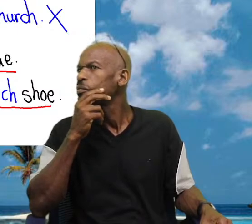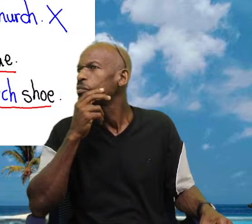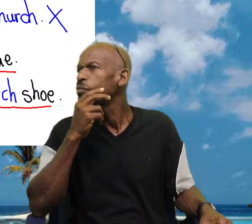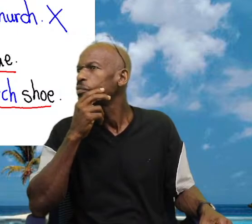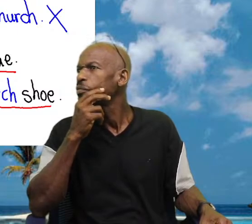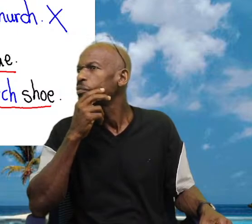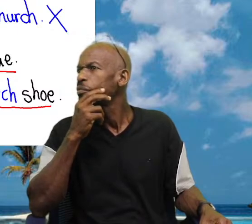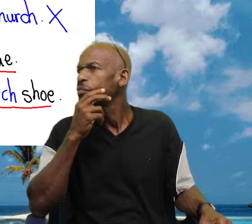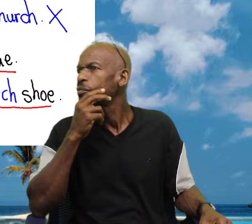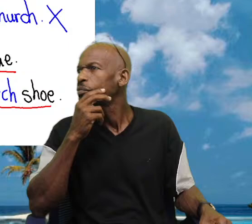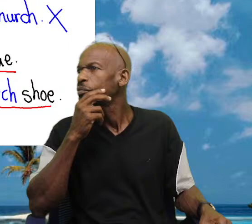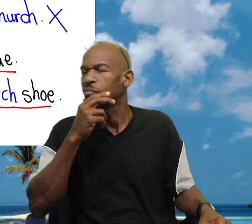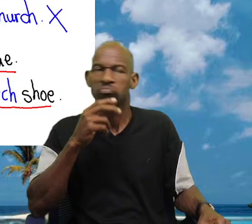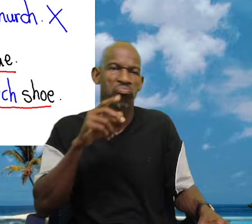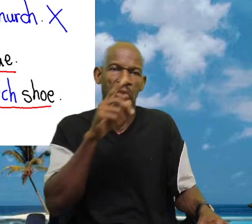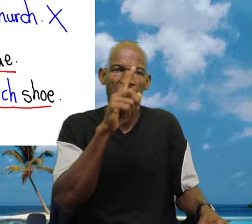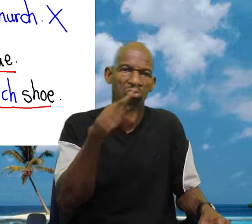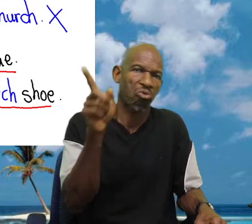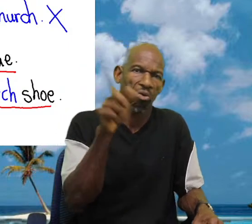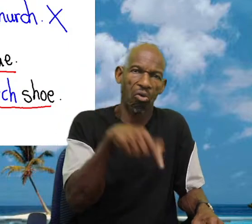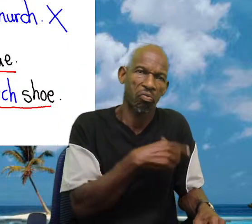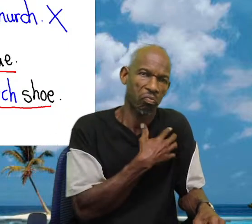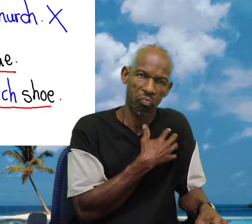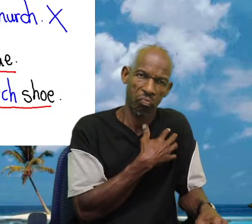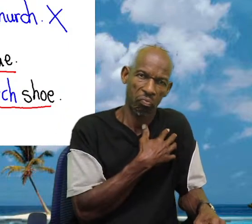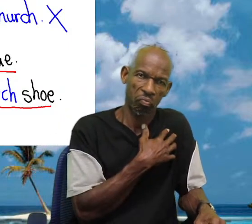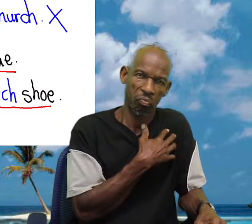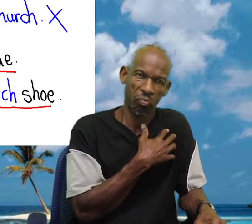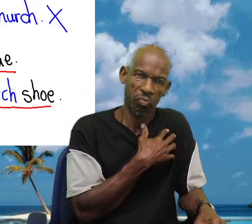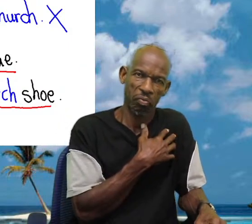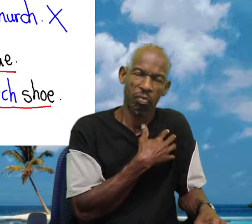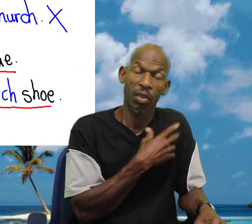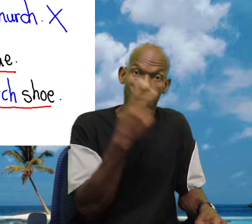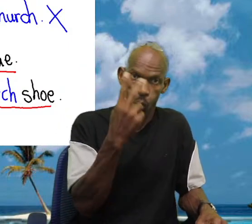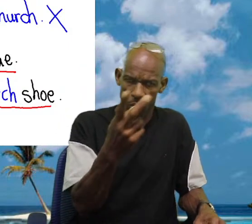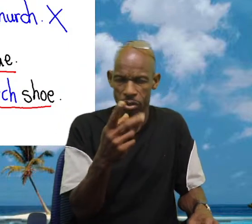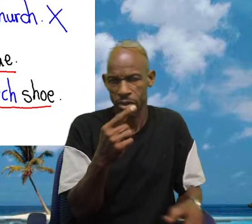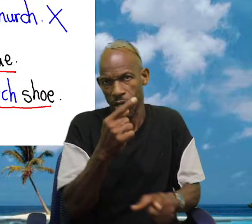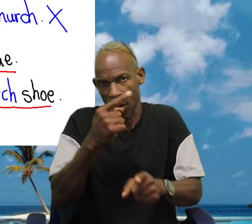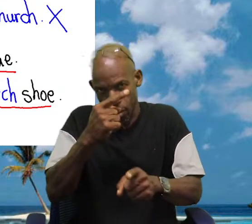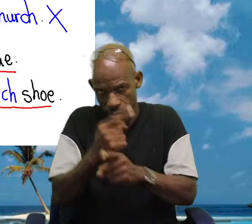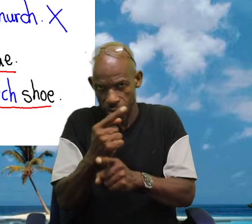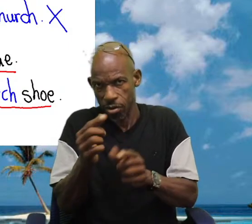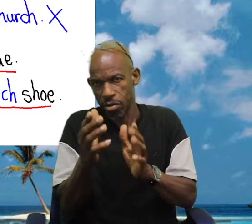say the shoe, and I'm going to write it underneath here, the shoe